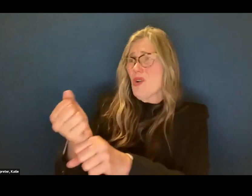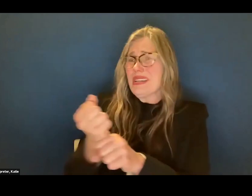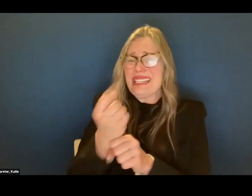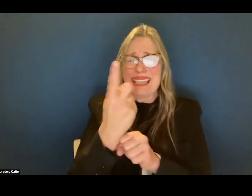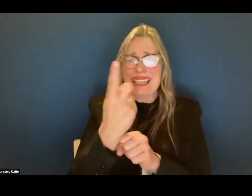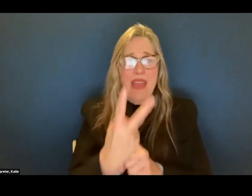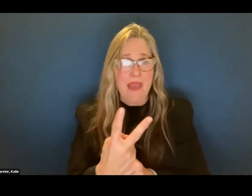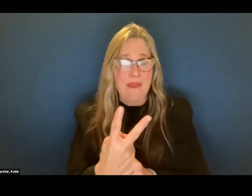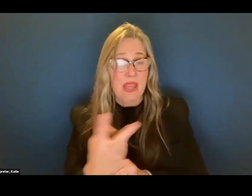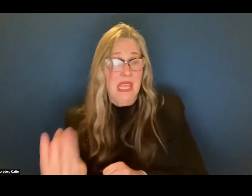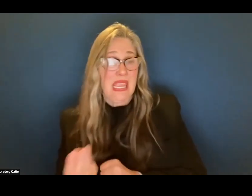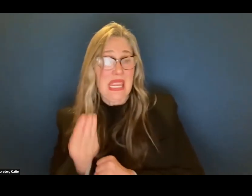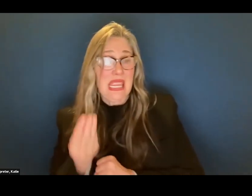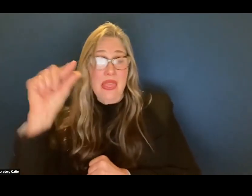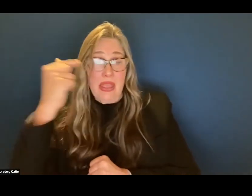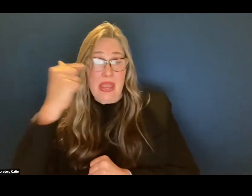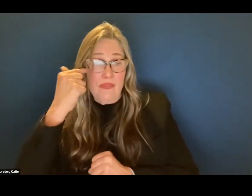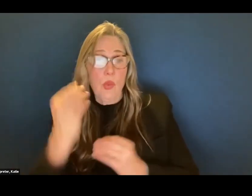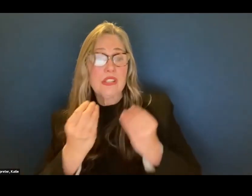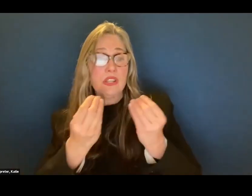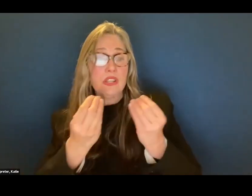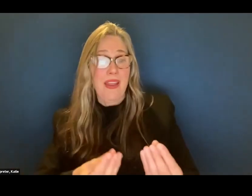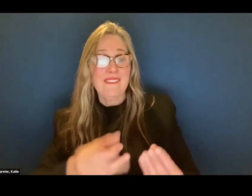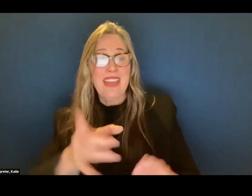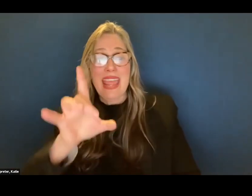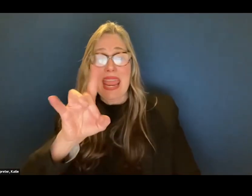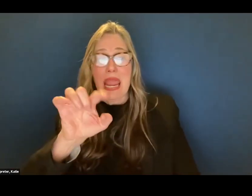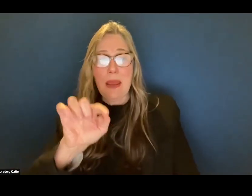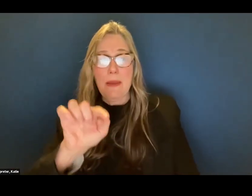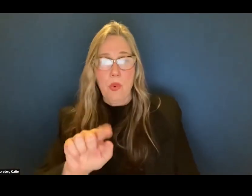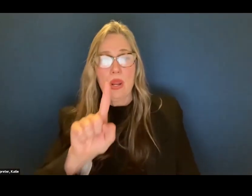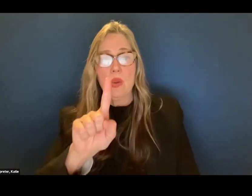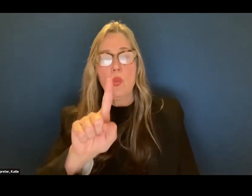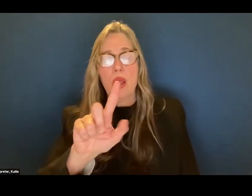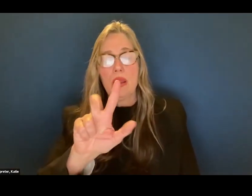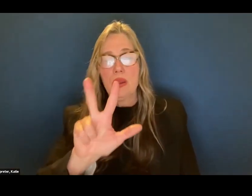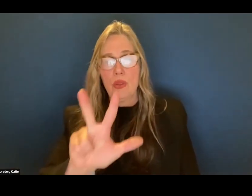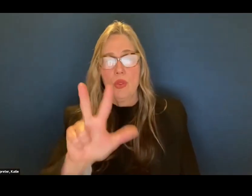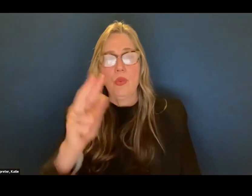an 8.13% COLA to LCFF and other programs.